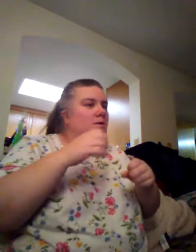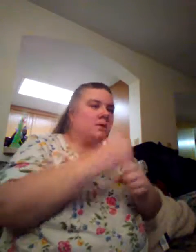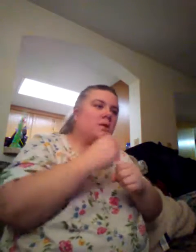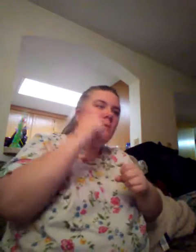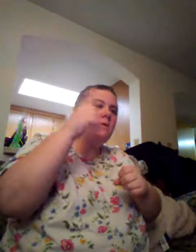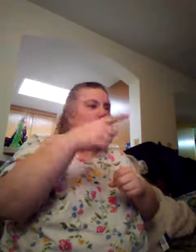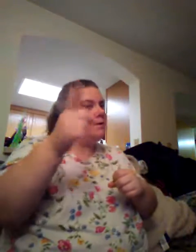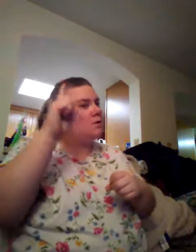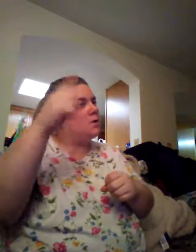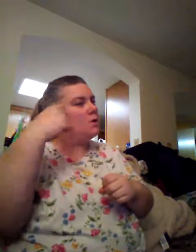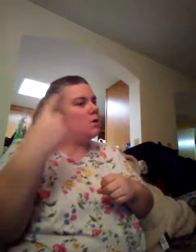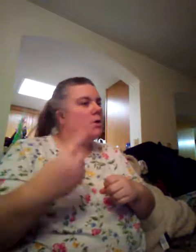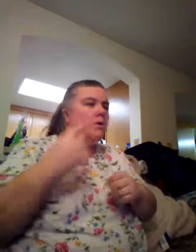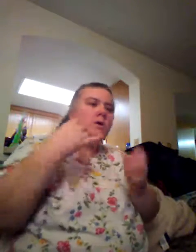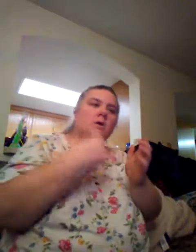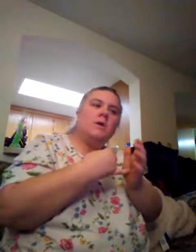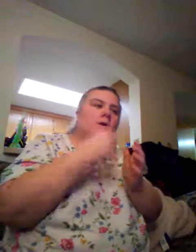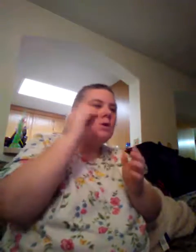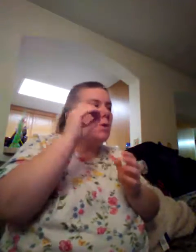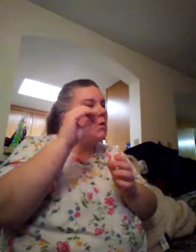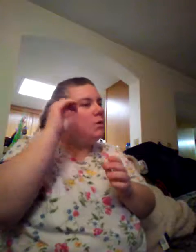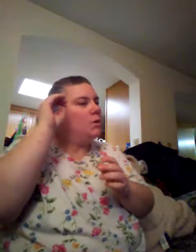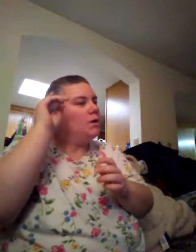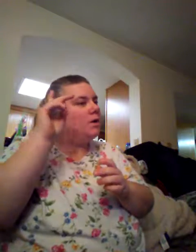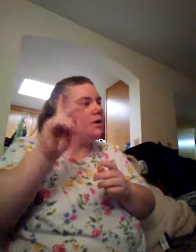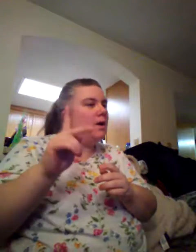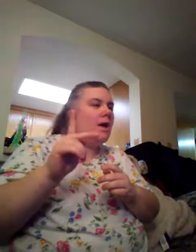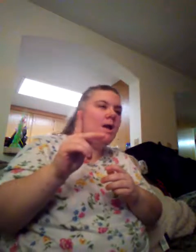there alone. It's okay.